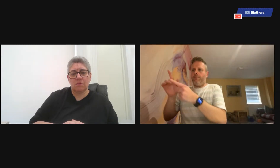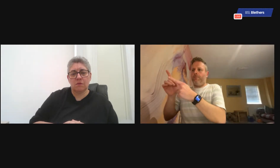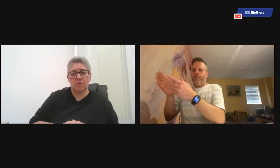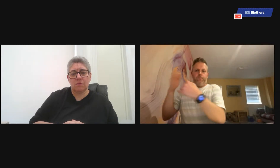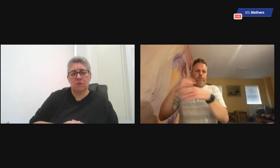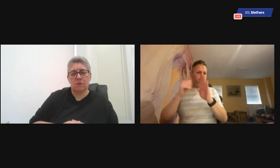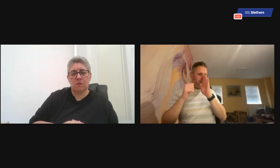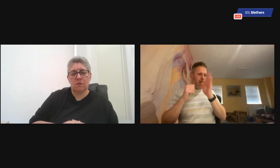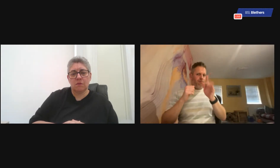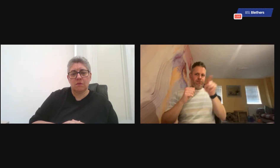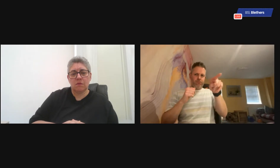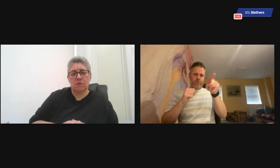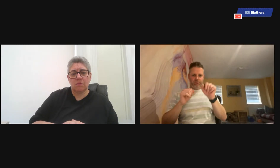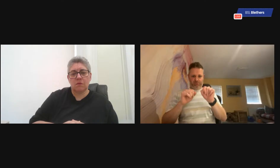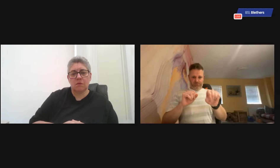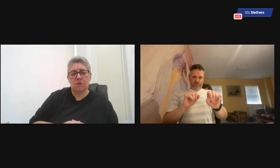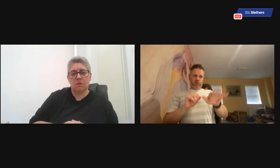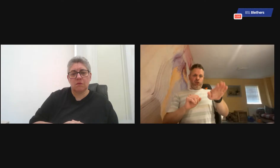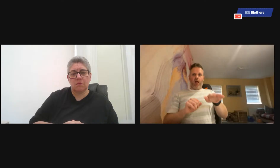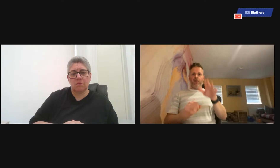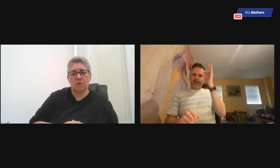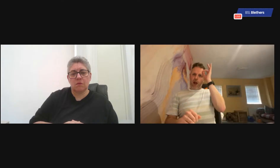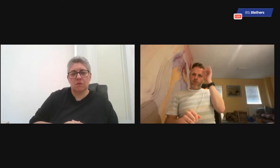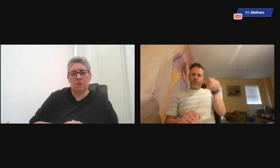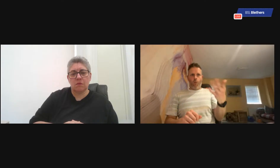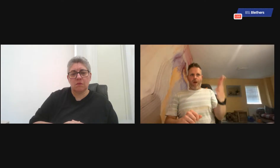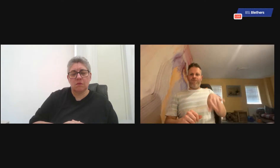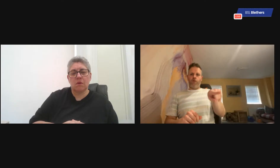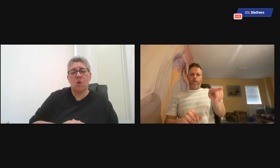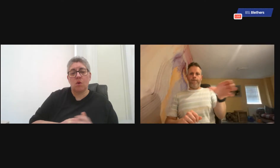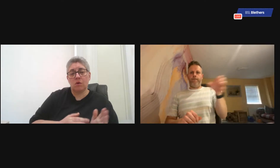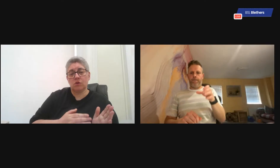So it means that um,